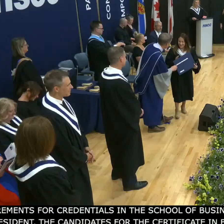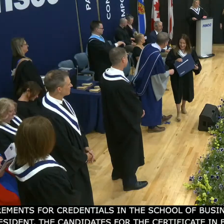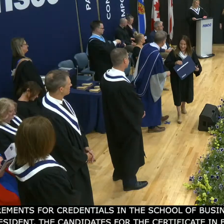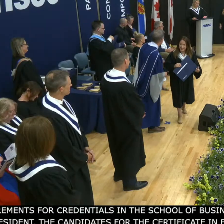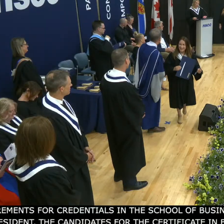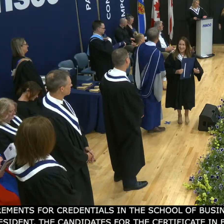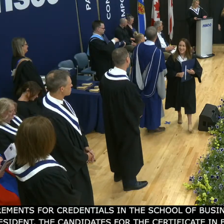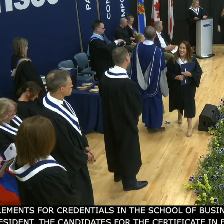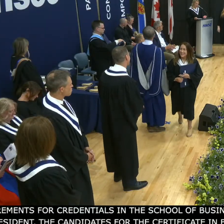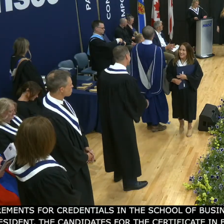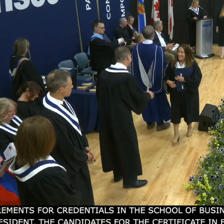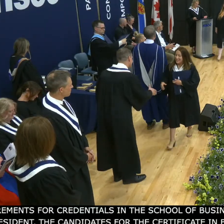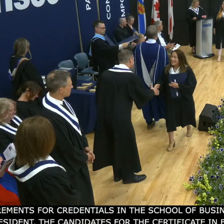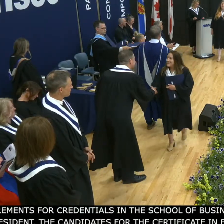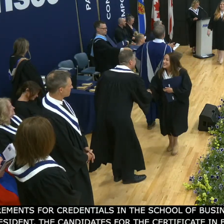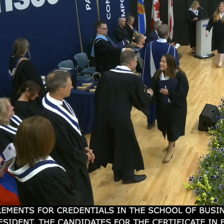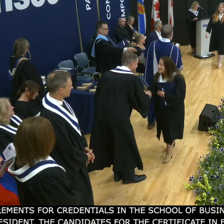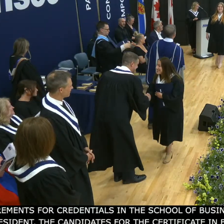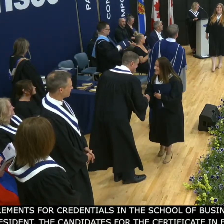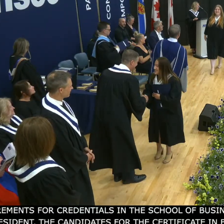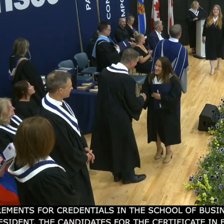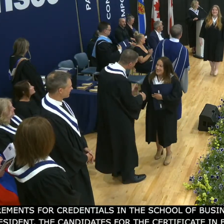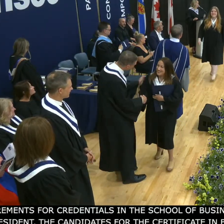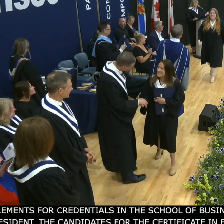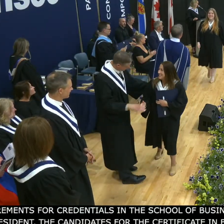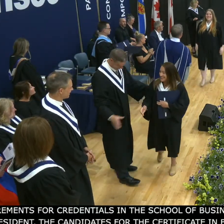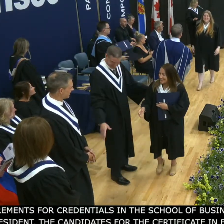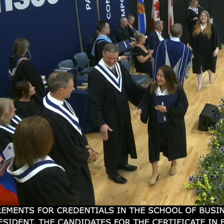Megan Morris Clark.